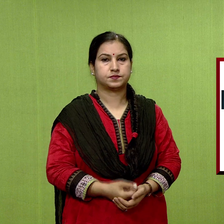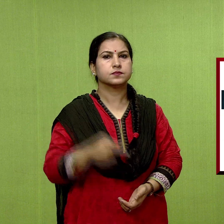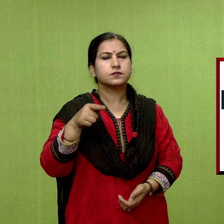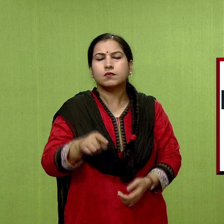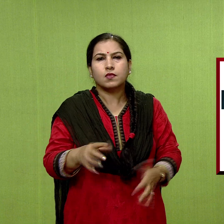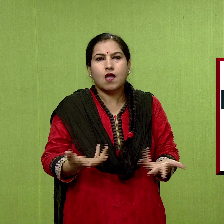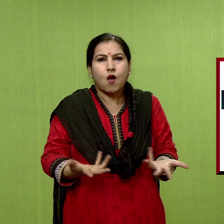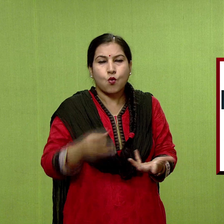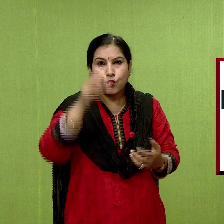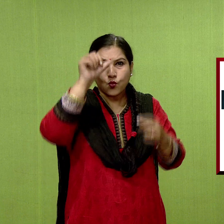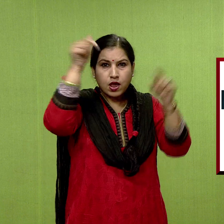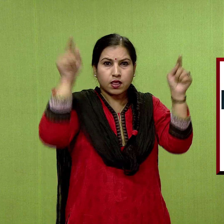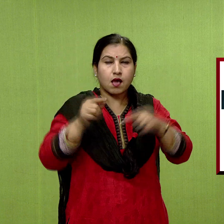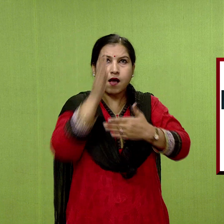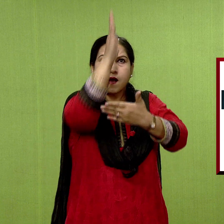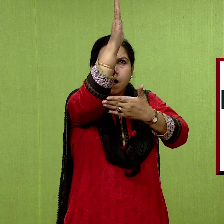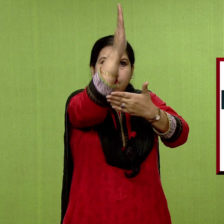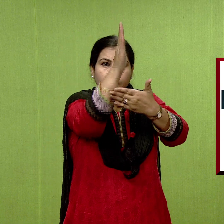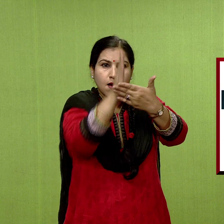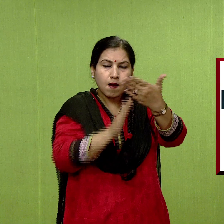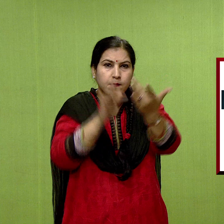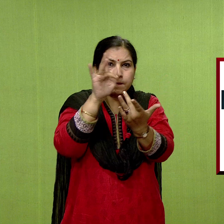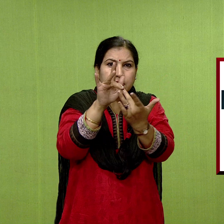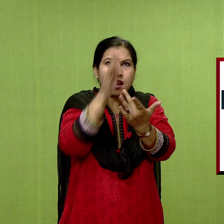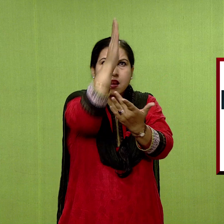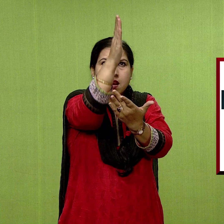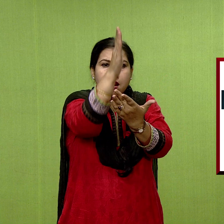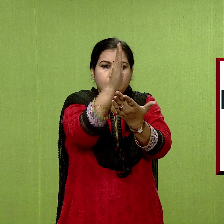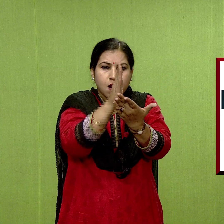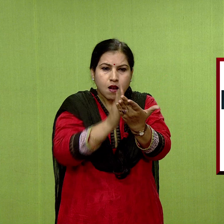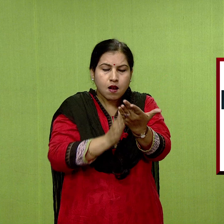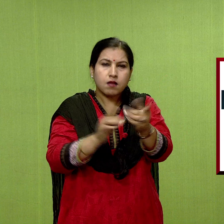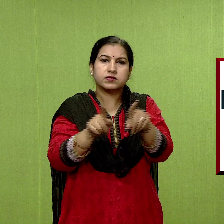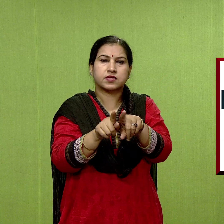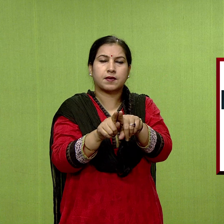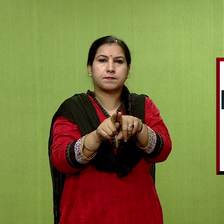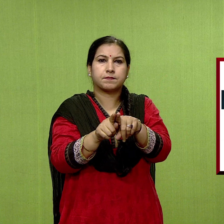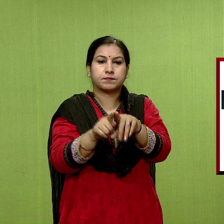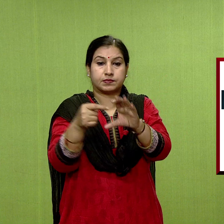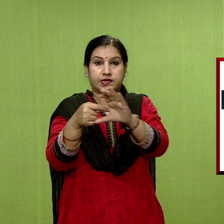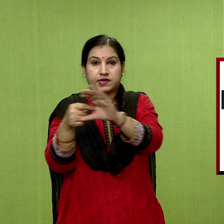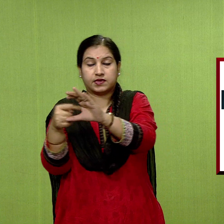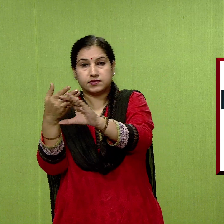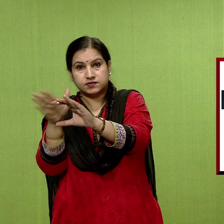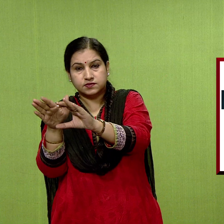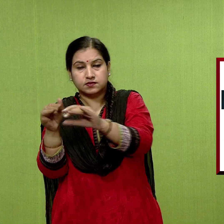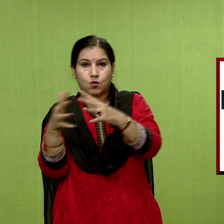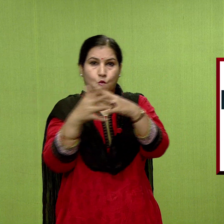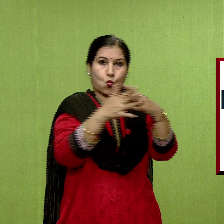It cuts the country almost from the middle, dividing it into east and west